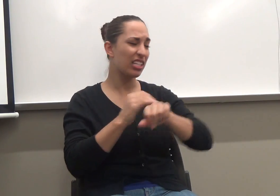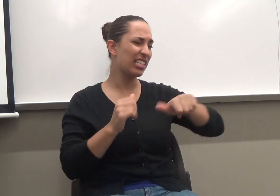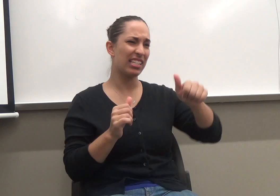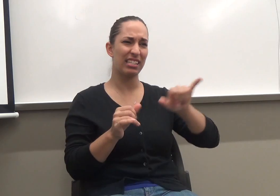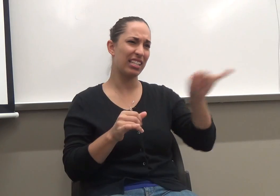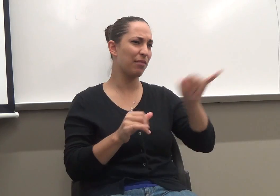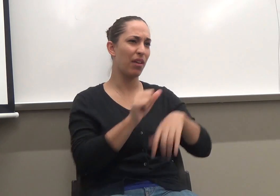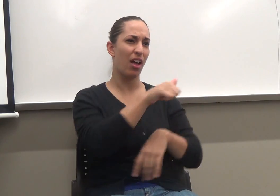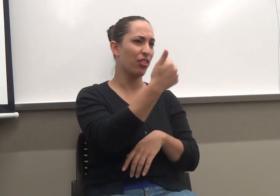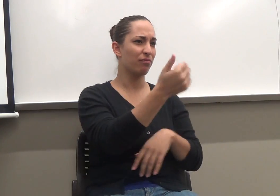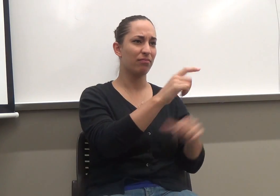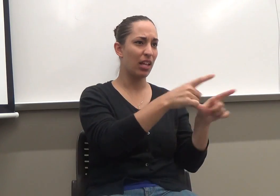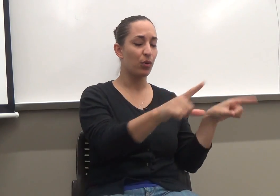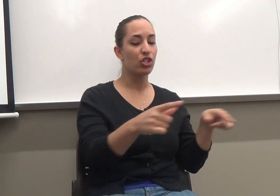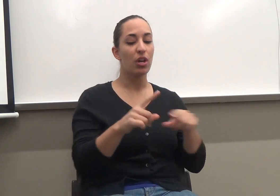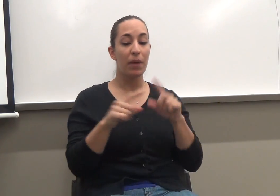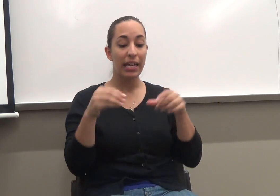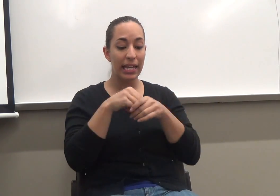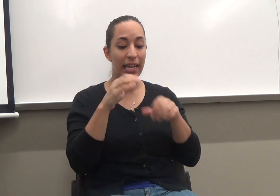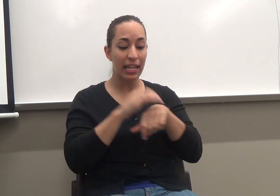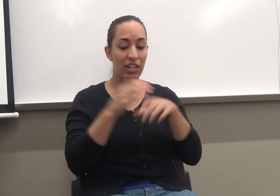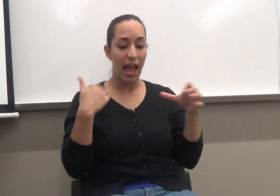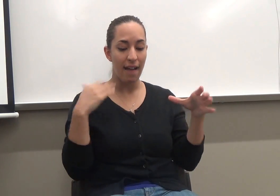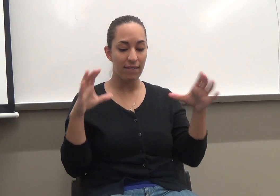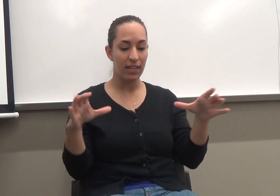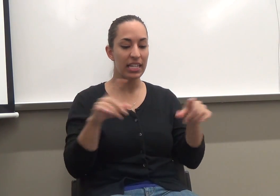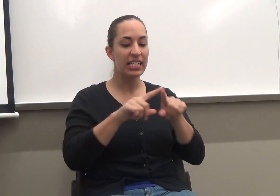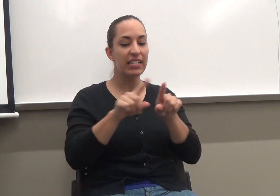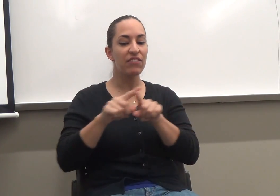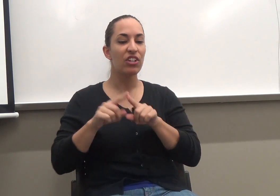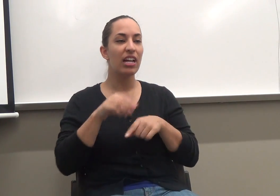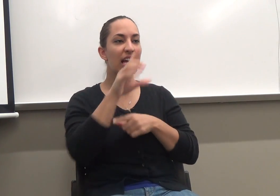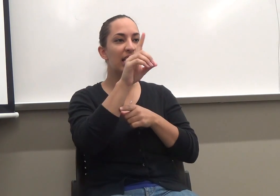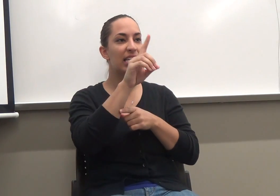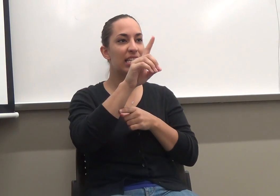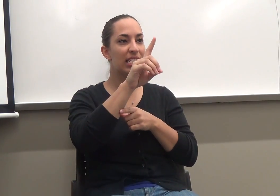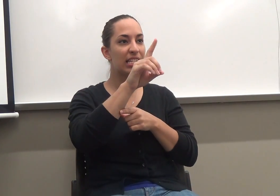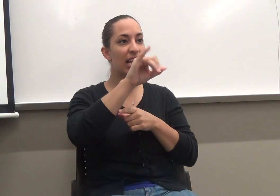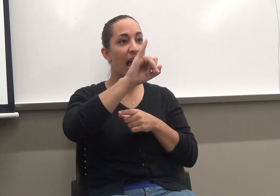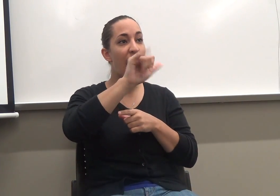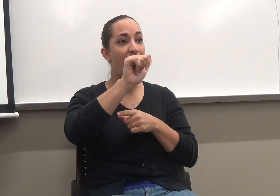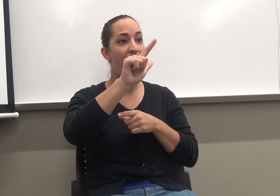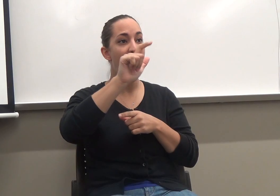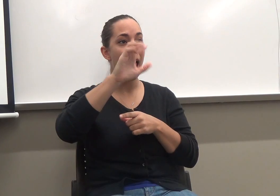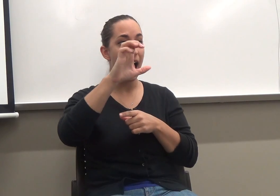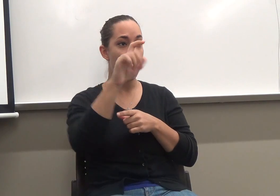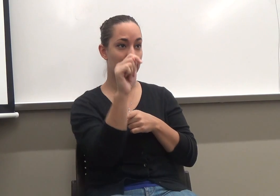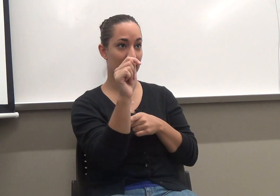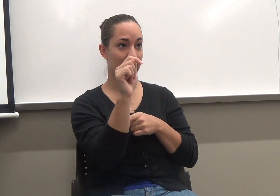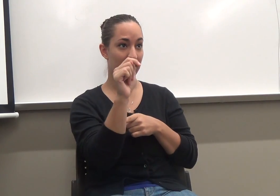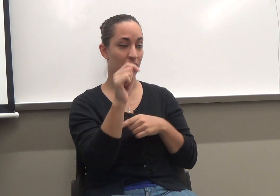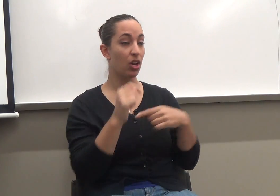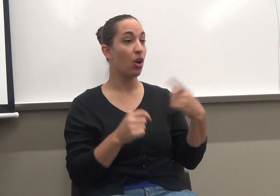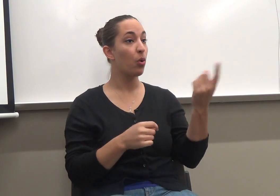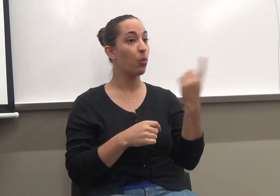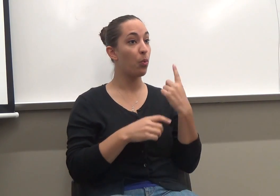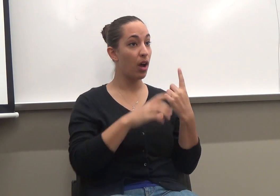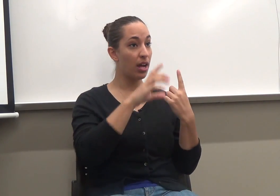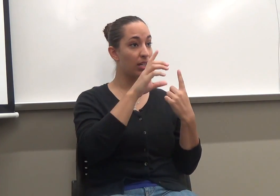different dialects. One of the dialects that has had a big influence on standard